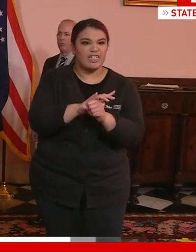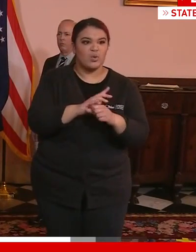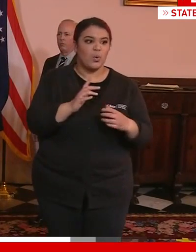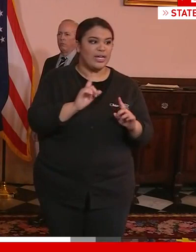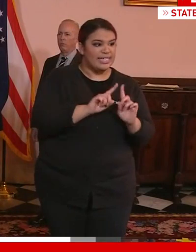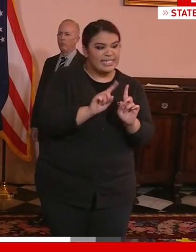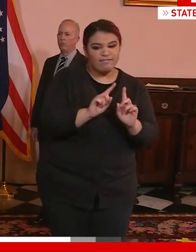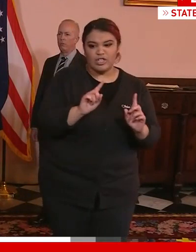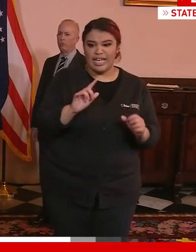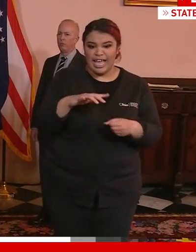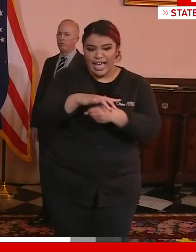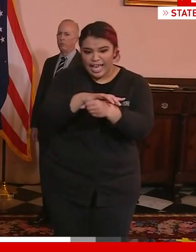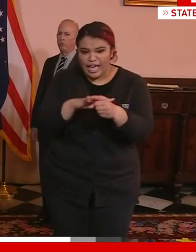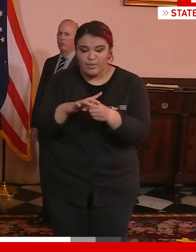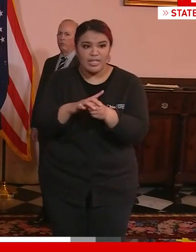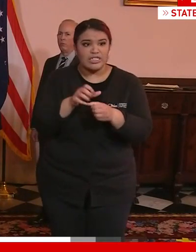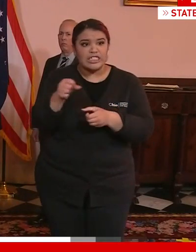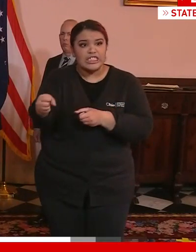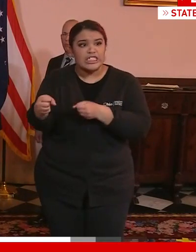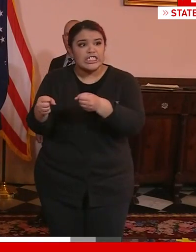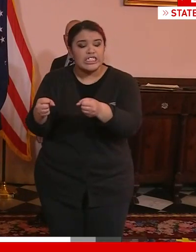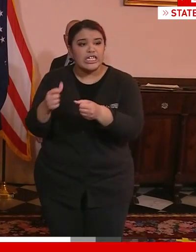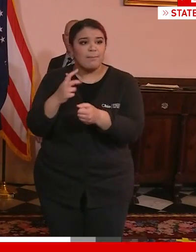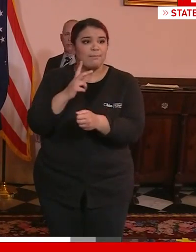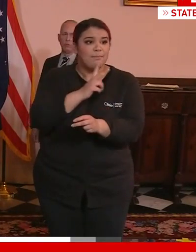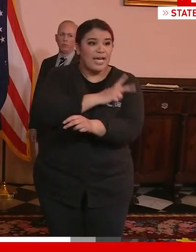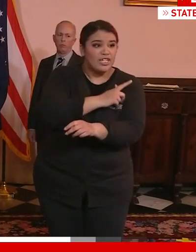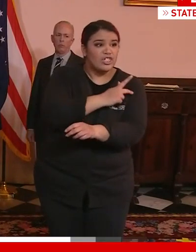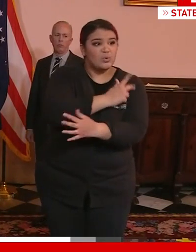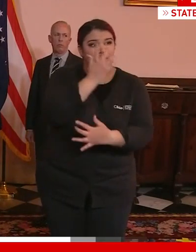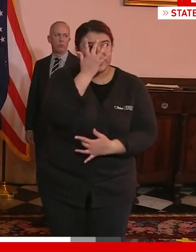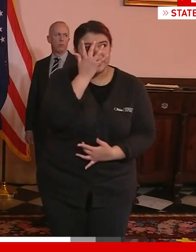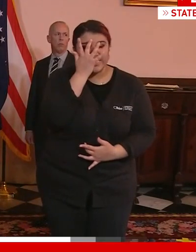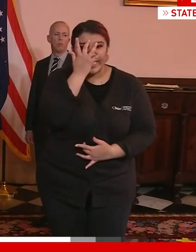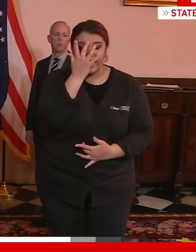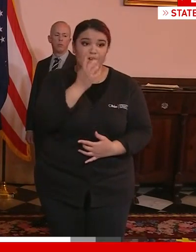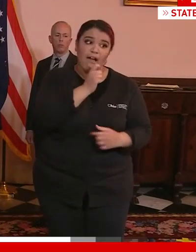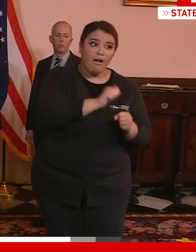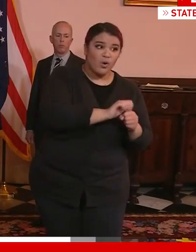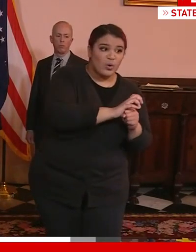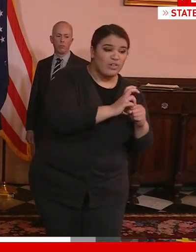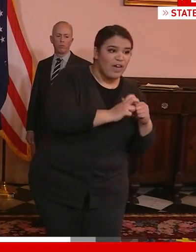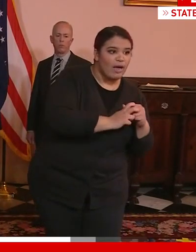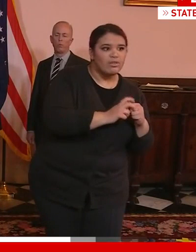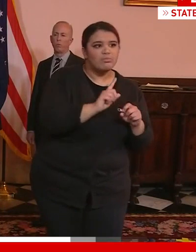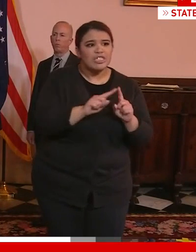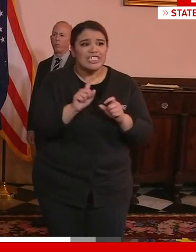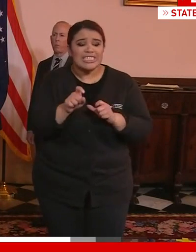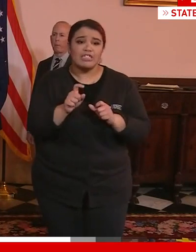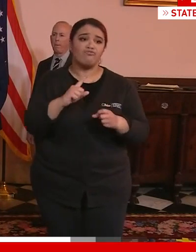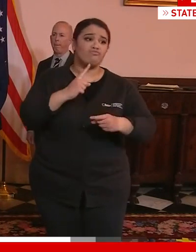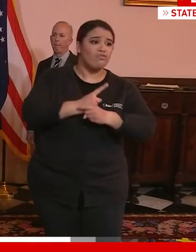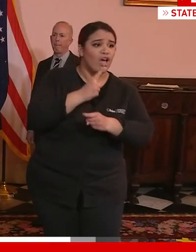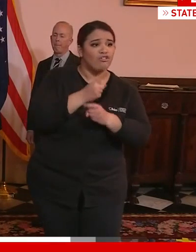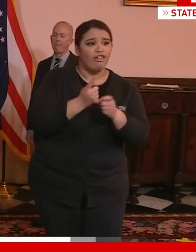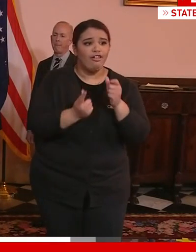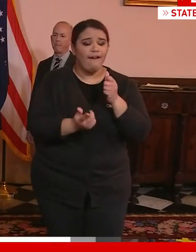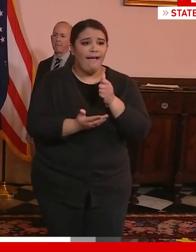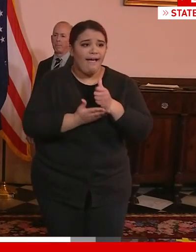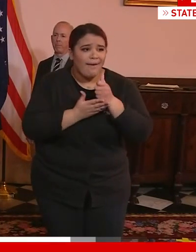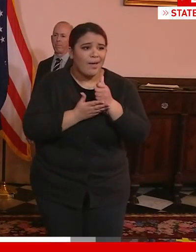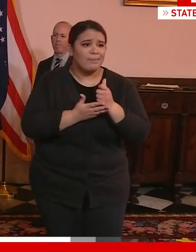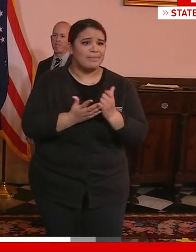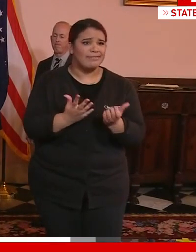Those infectious diseases and those control practices are still very much real in spite of COVID-19.